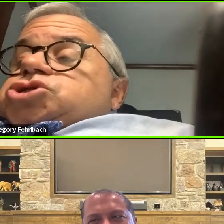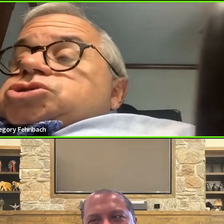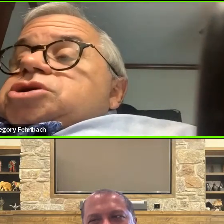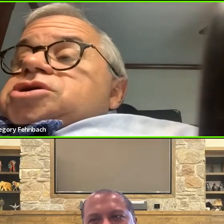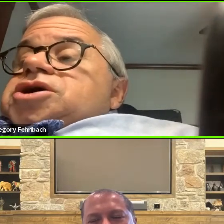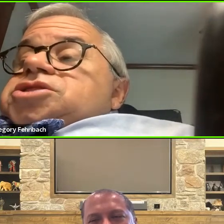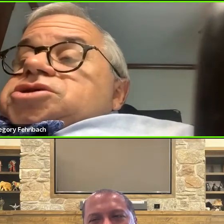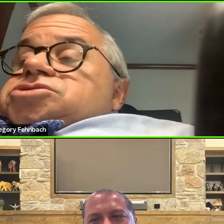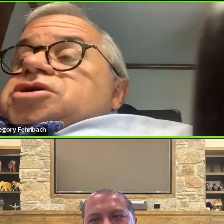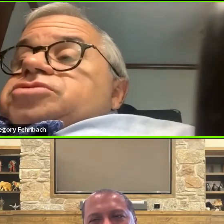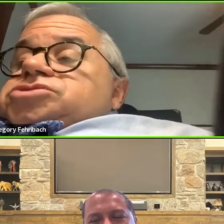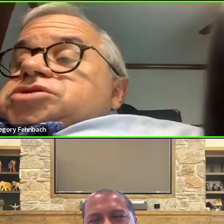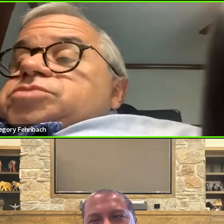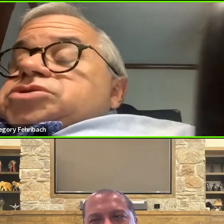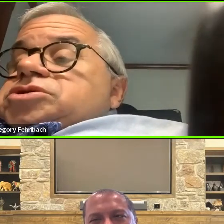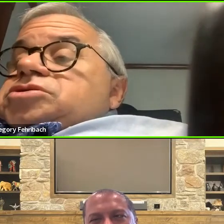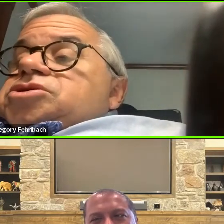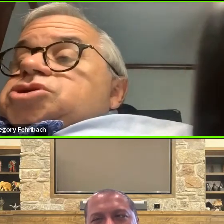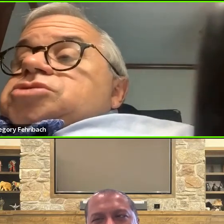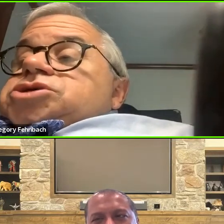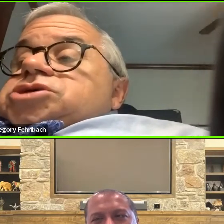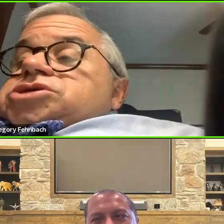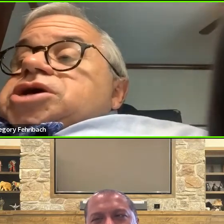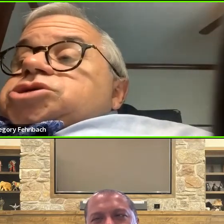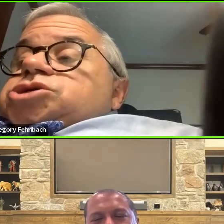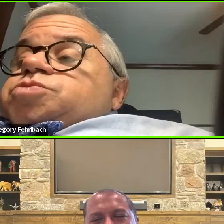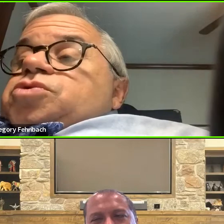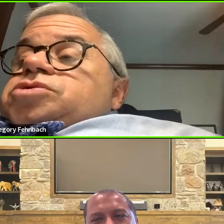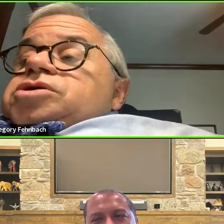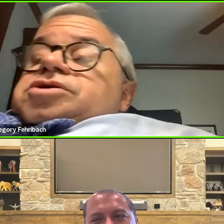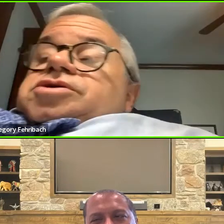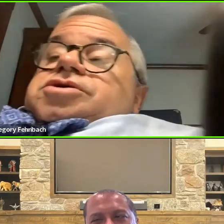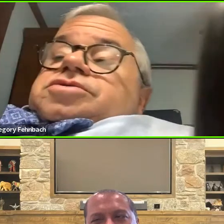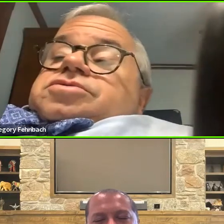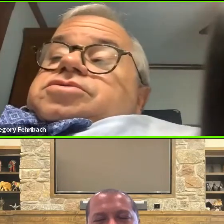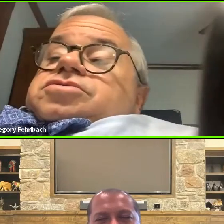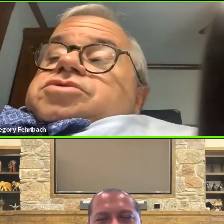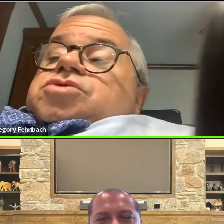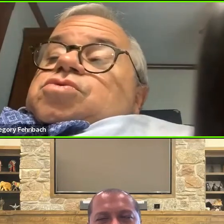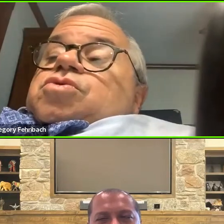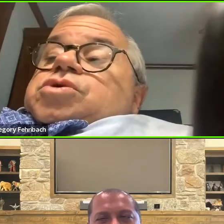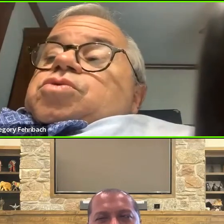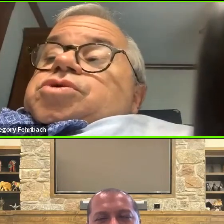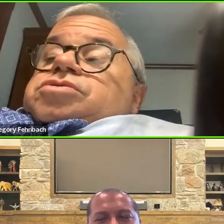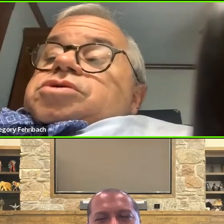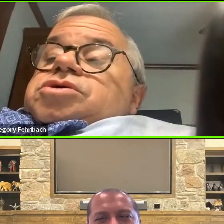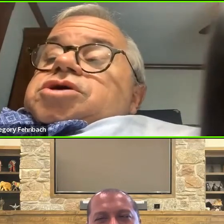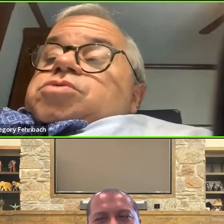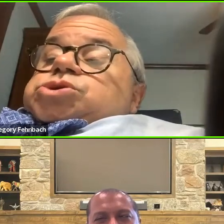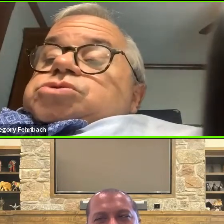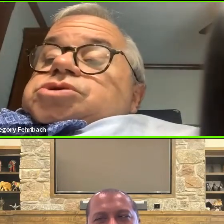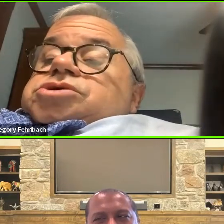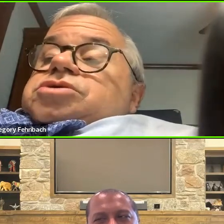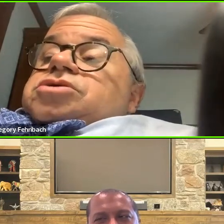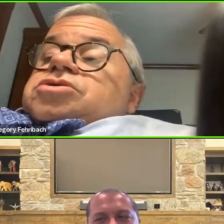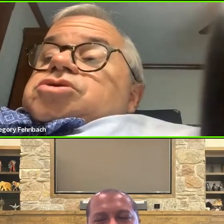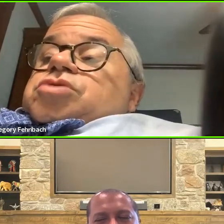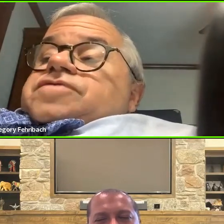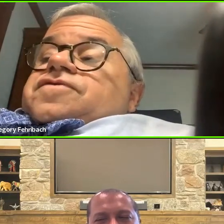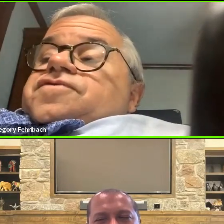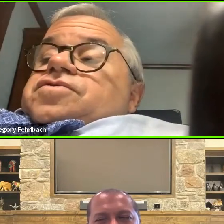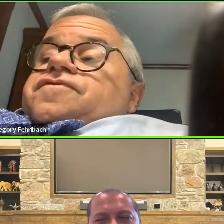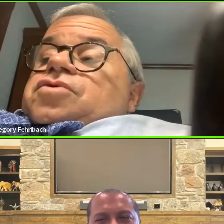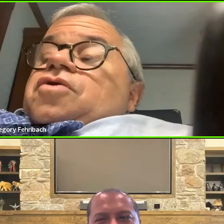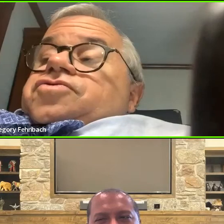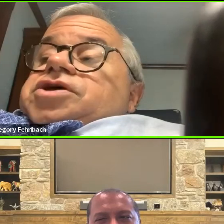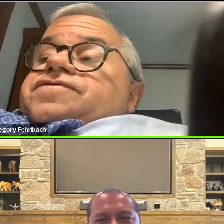to Sachin and the entire team at the United States Access Board. Heroic work, and we're certainly